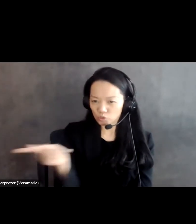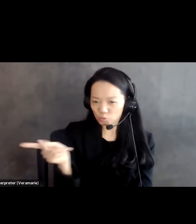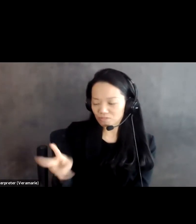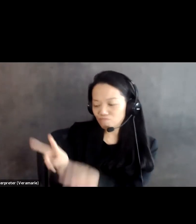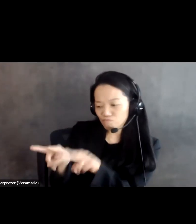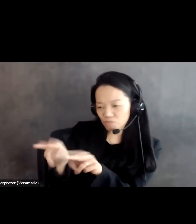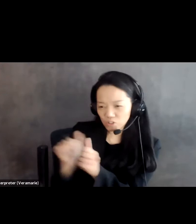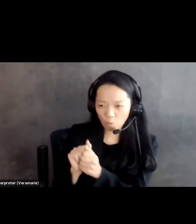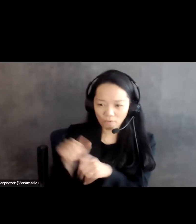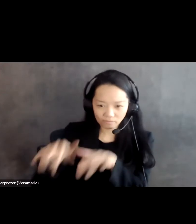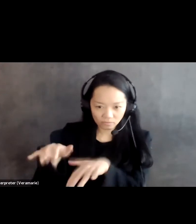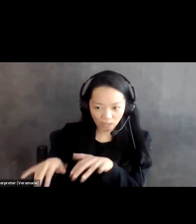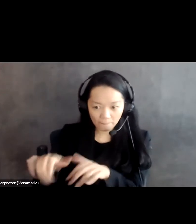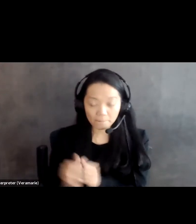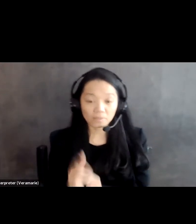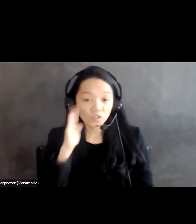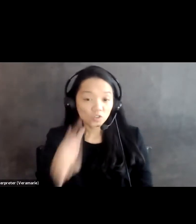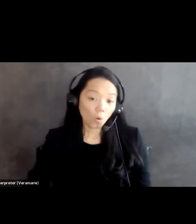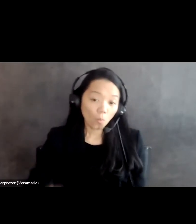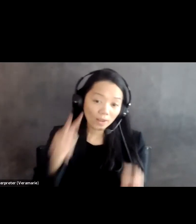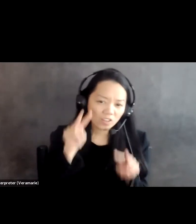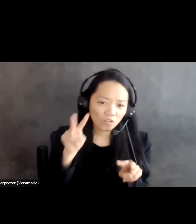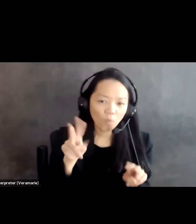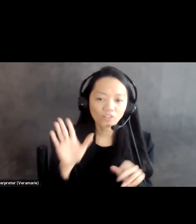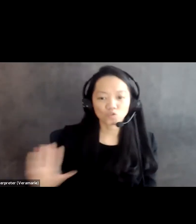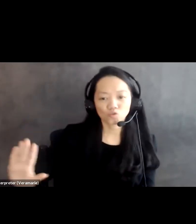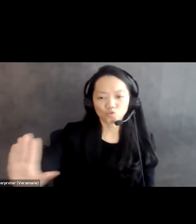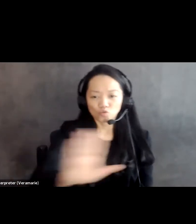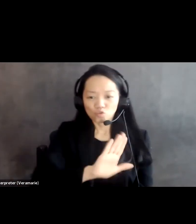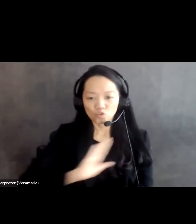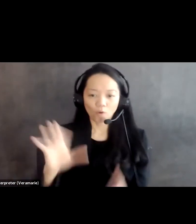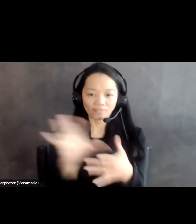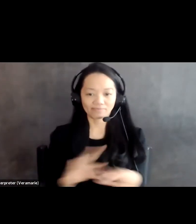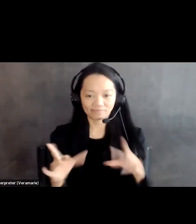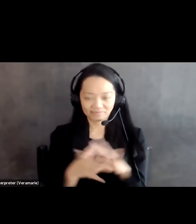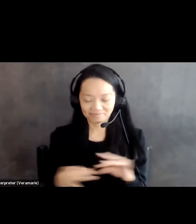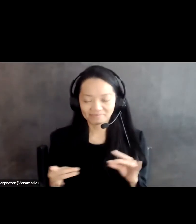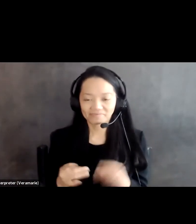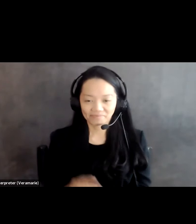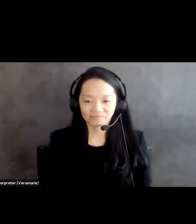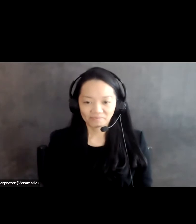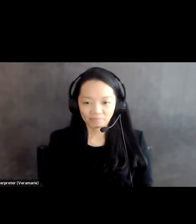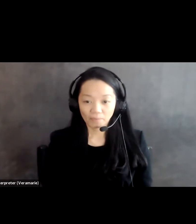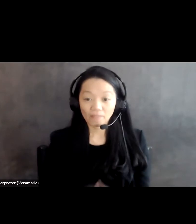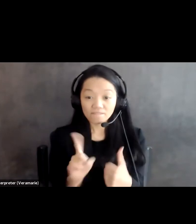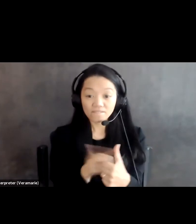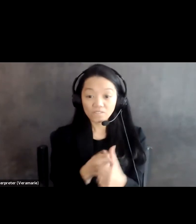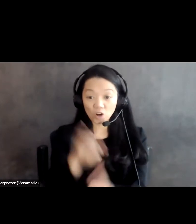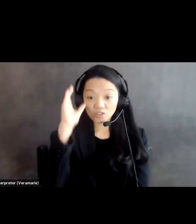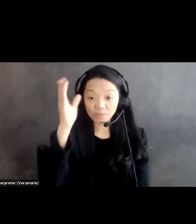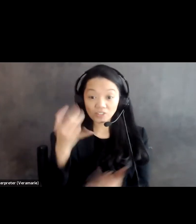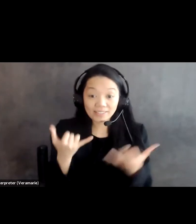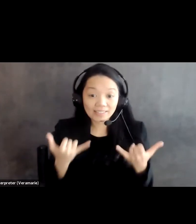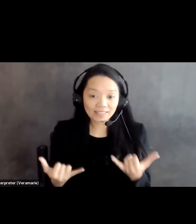for joining us today, and we are so looking forward to your remarks. Our first speaker